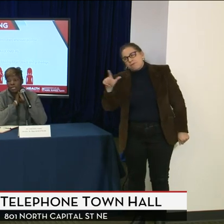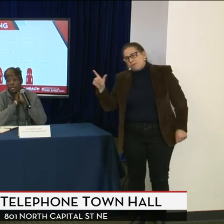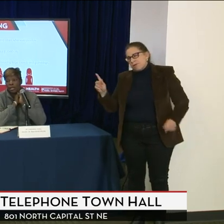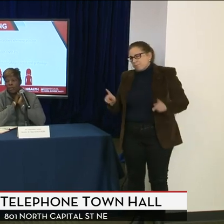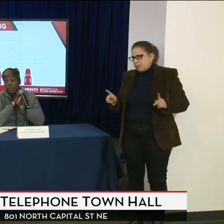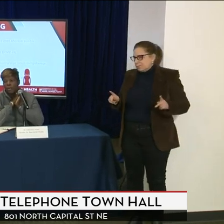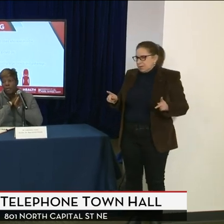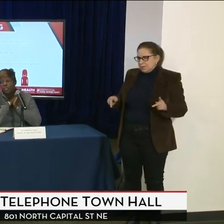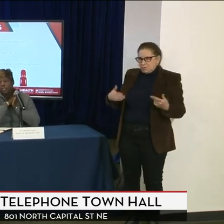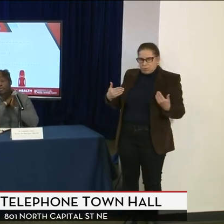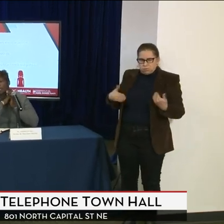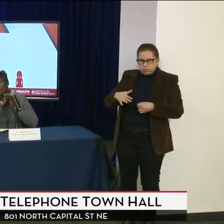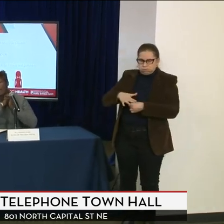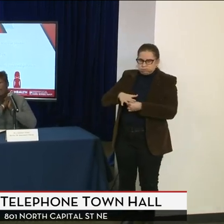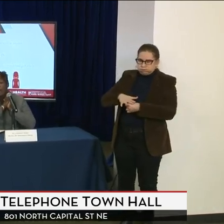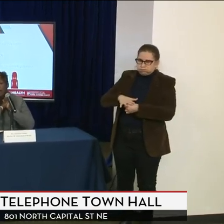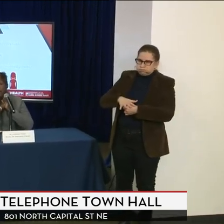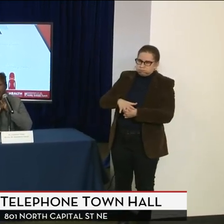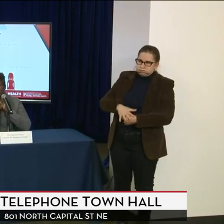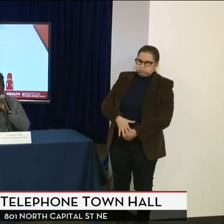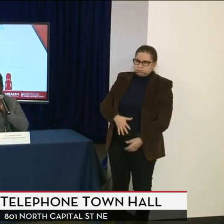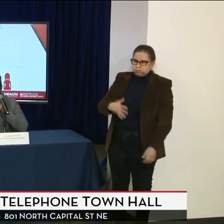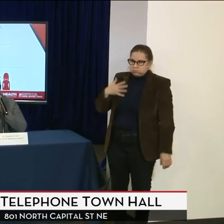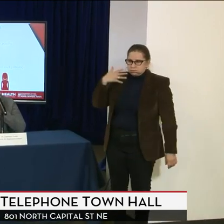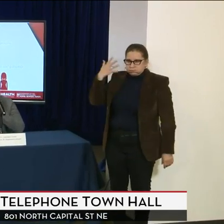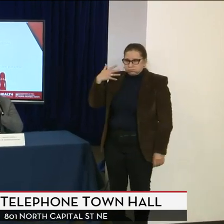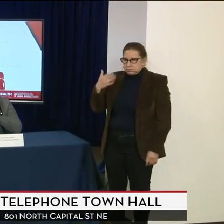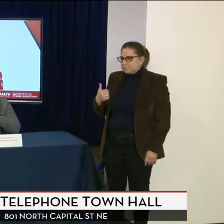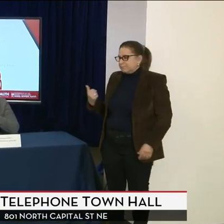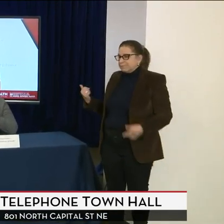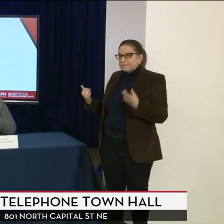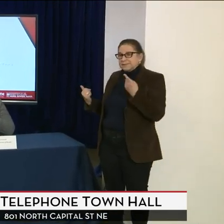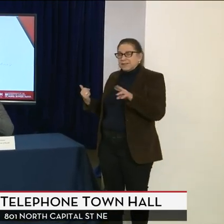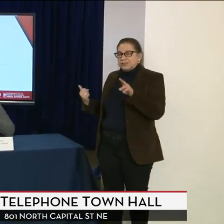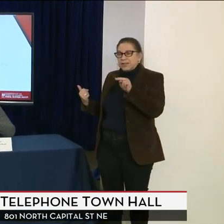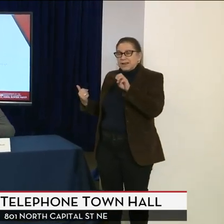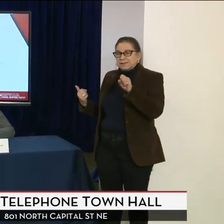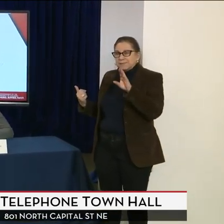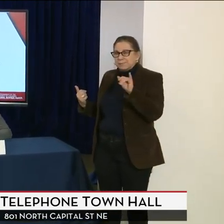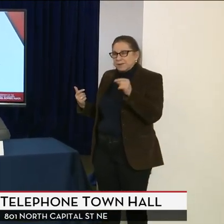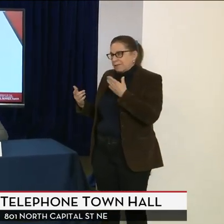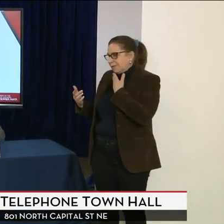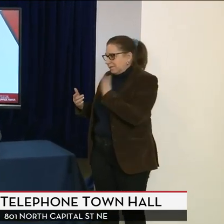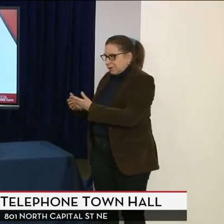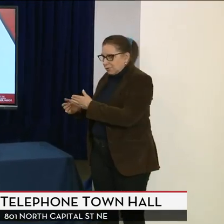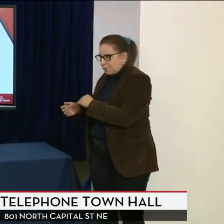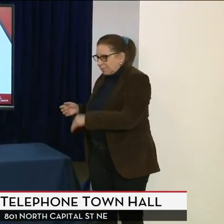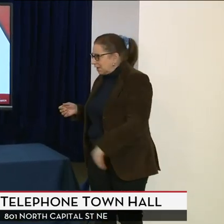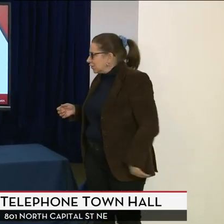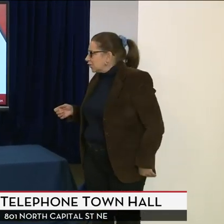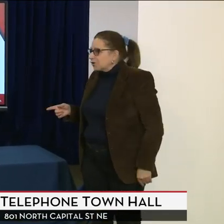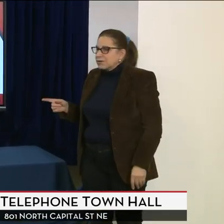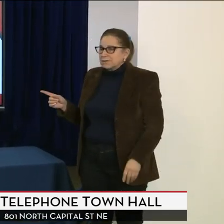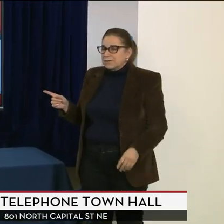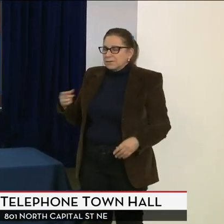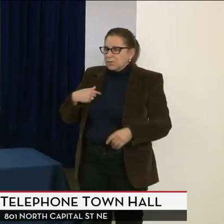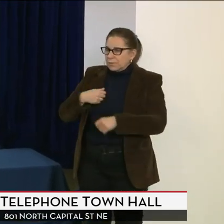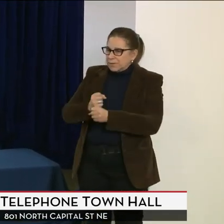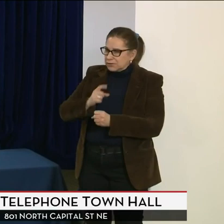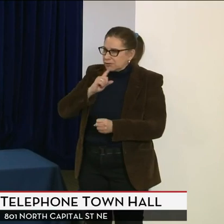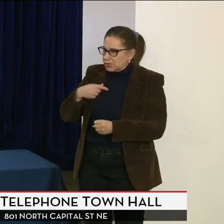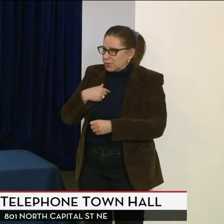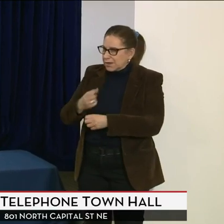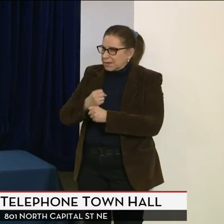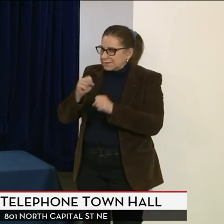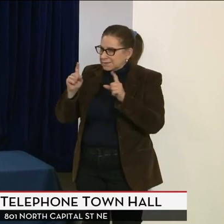address this. We want to make sure that we are getting the testing resources and making sure we're identifying our